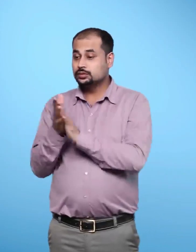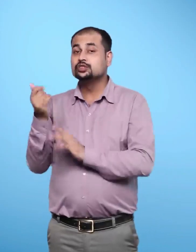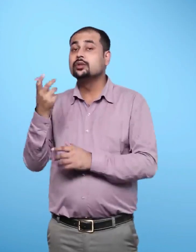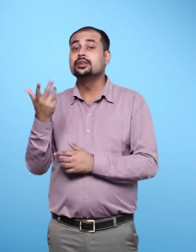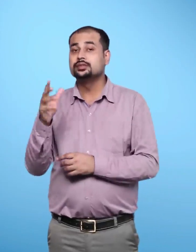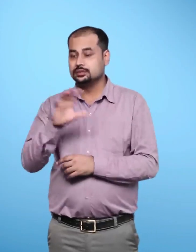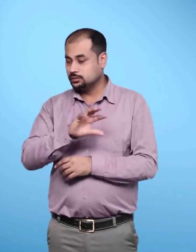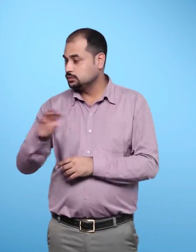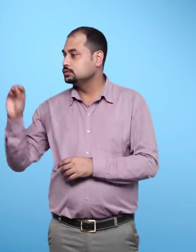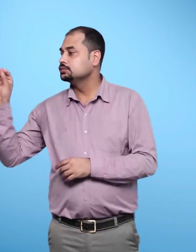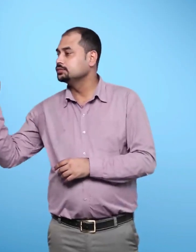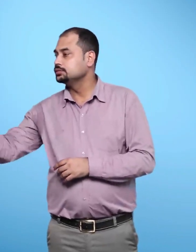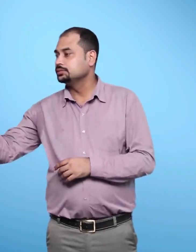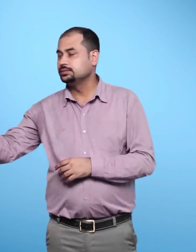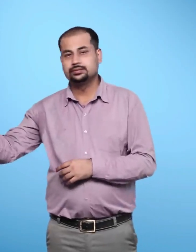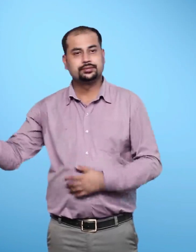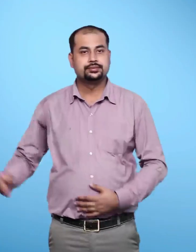Cost dash.